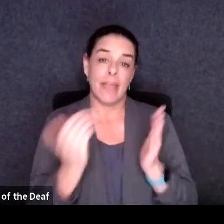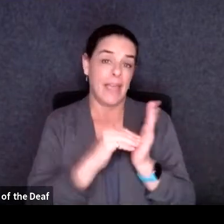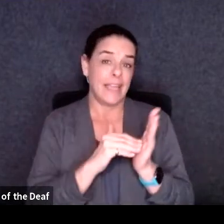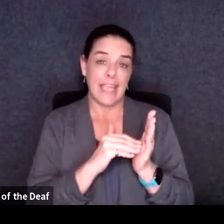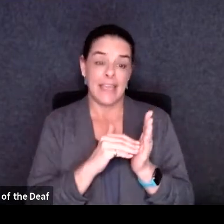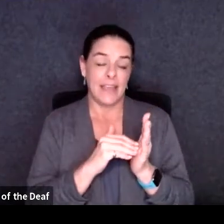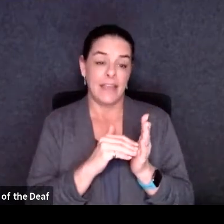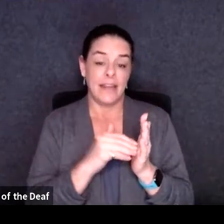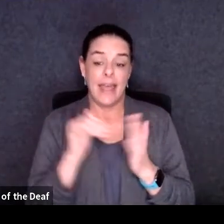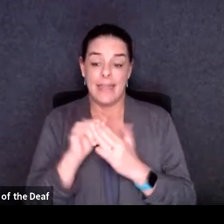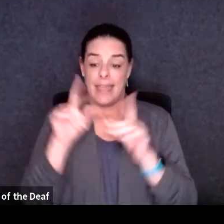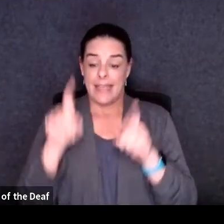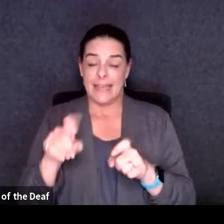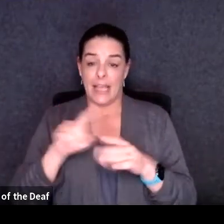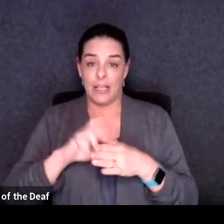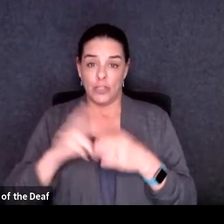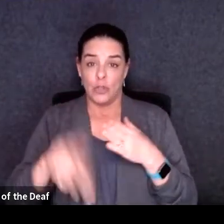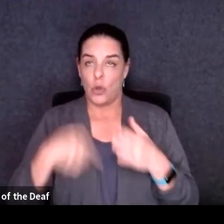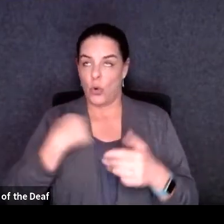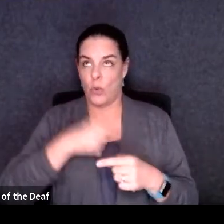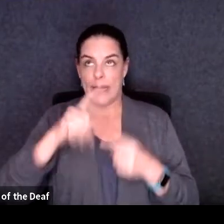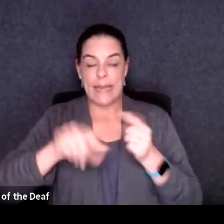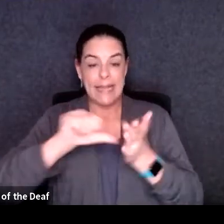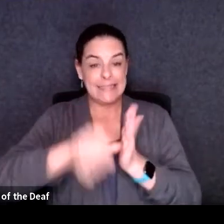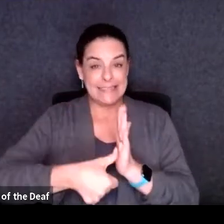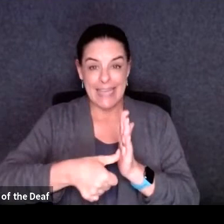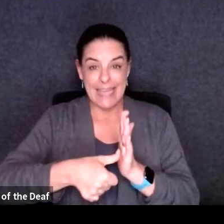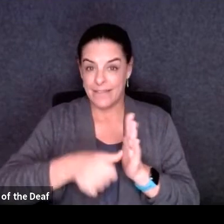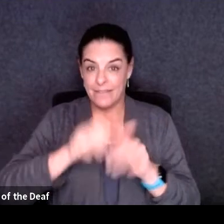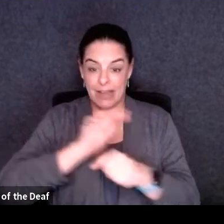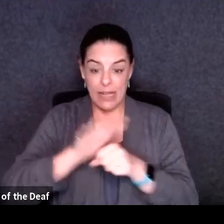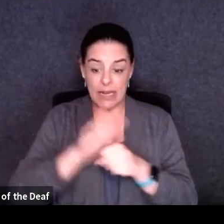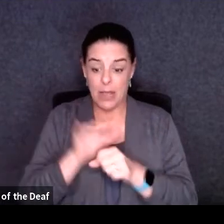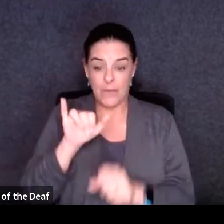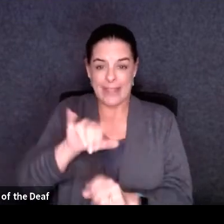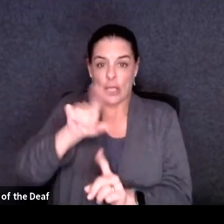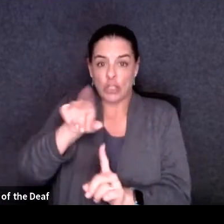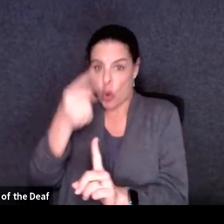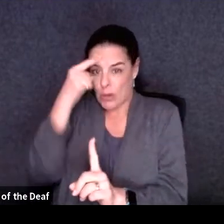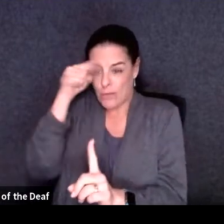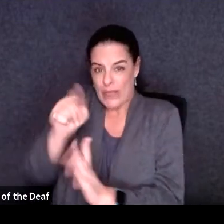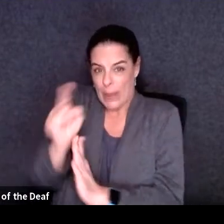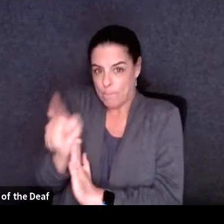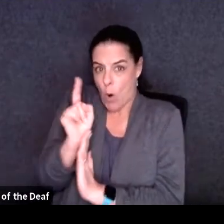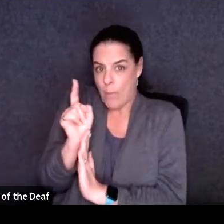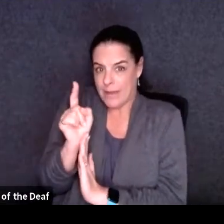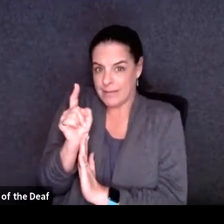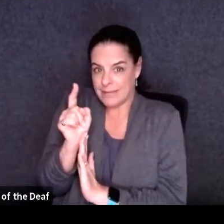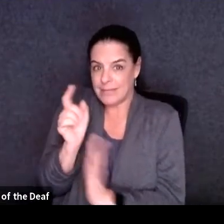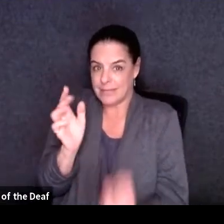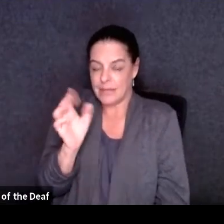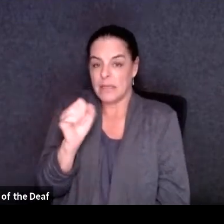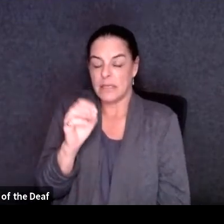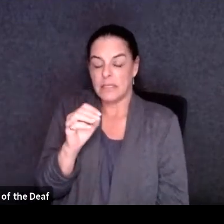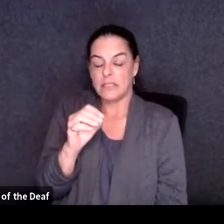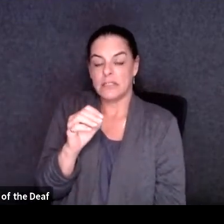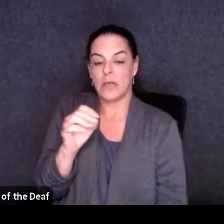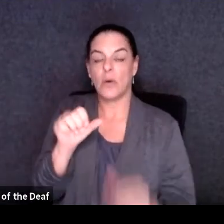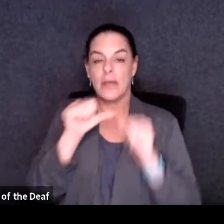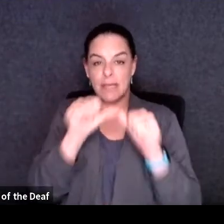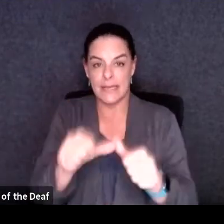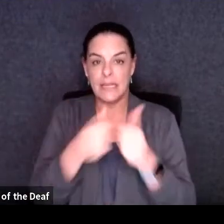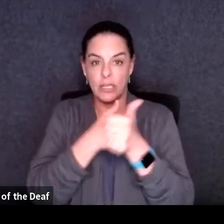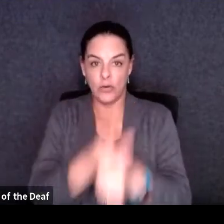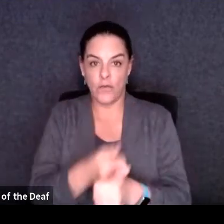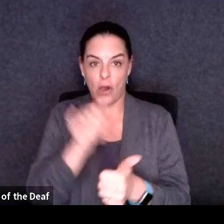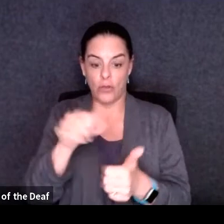result also is, we cannot stress enough, that's a point in time. And so continue to follow those 5 core actions. If you